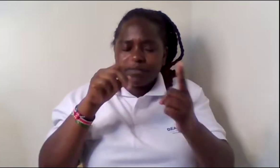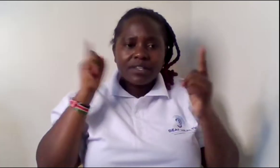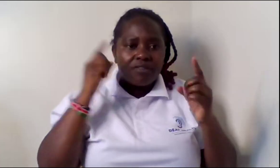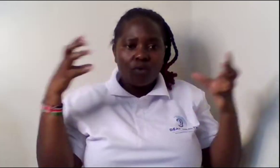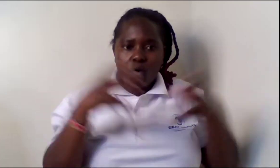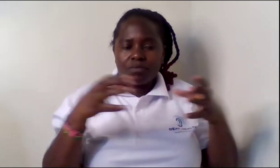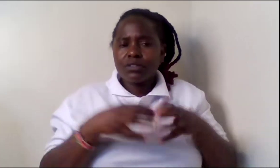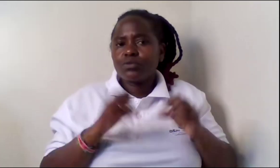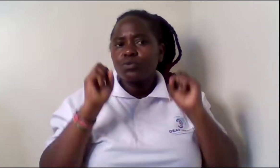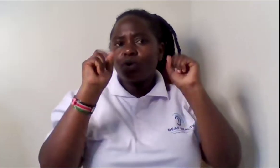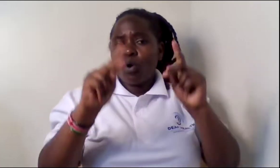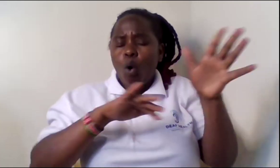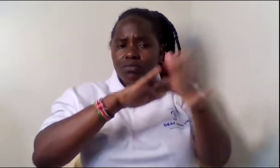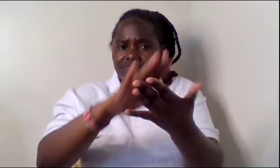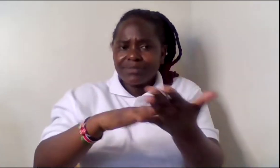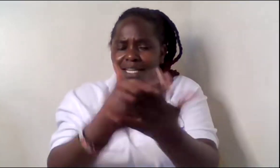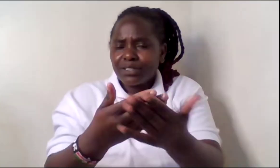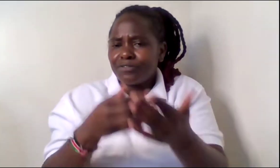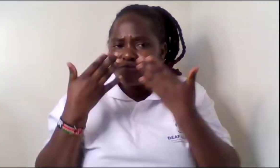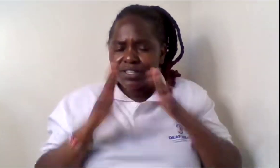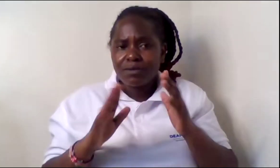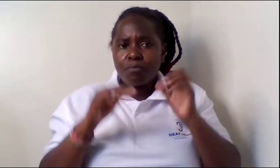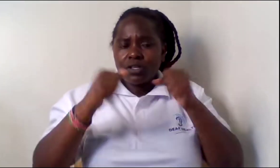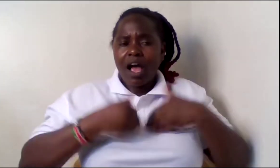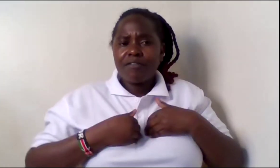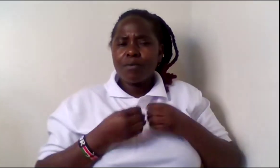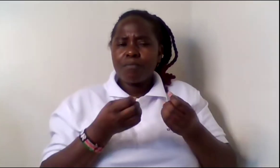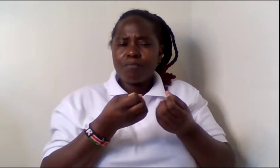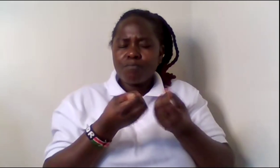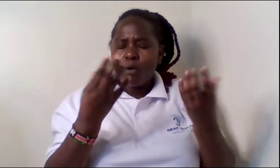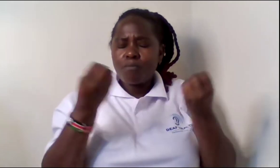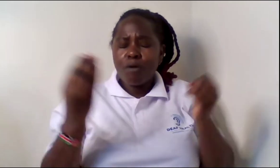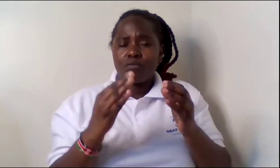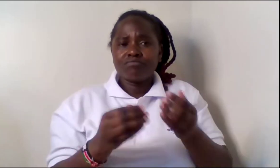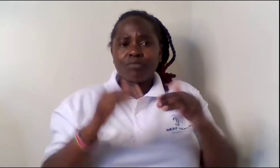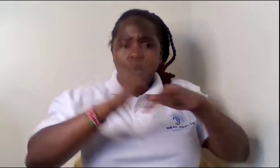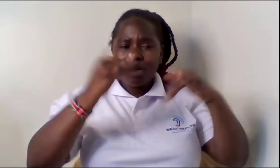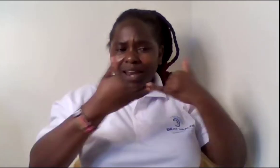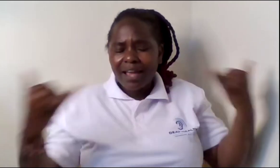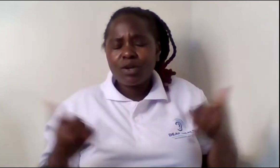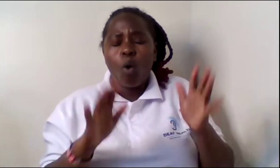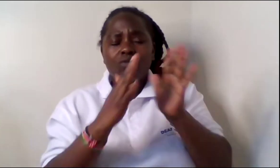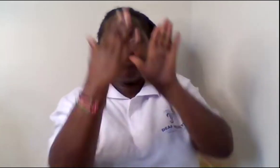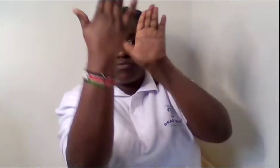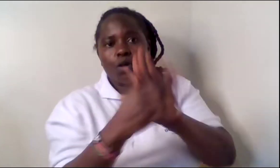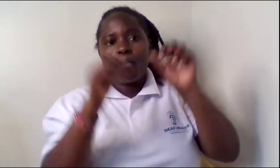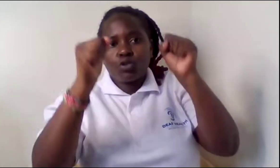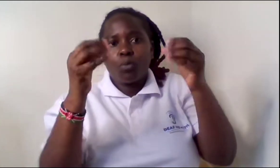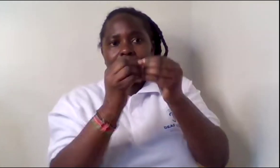been given of having more of the webinars to be physical so that we can reach more of the deaf community.